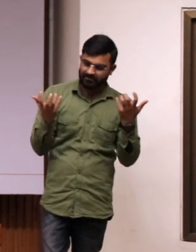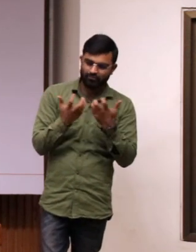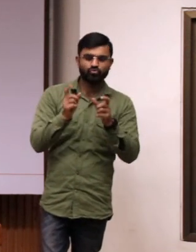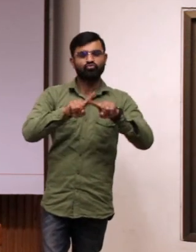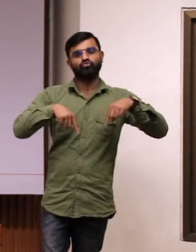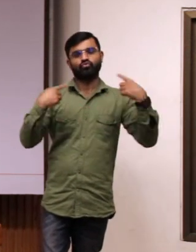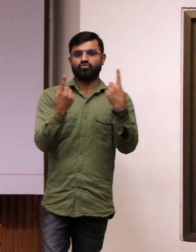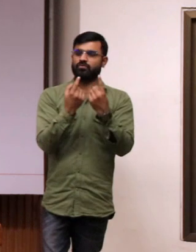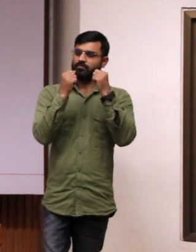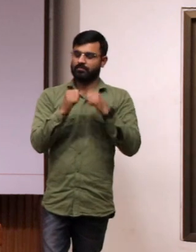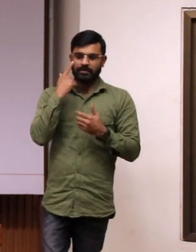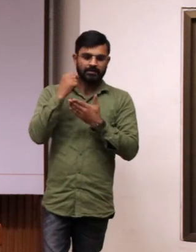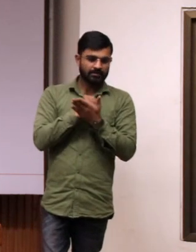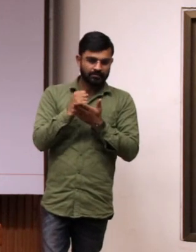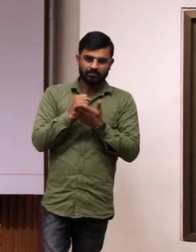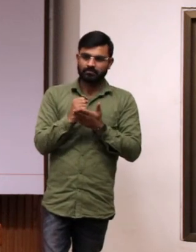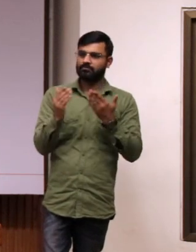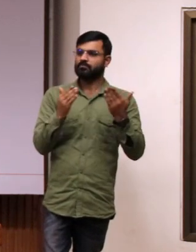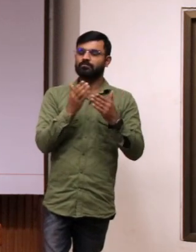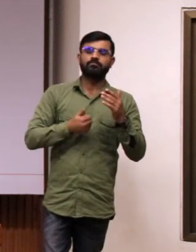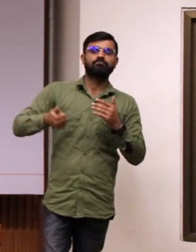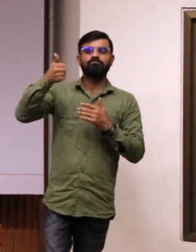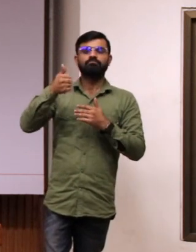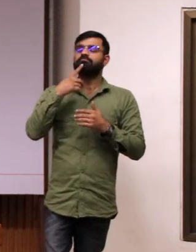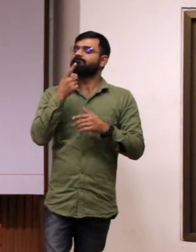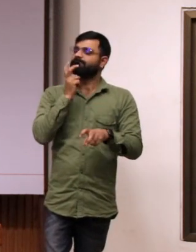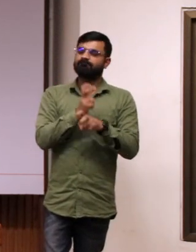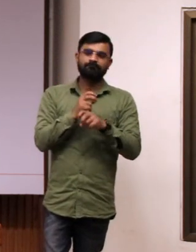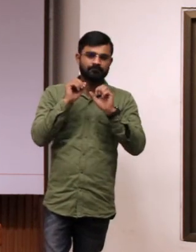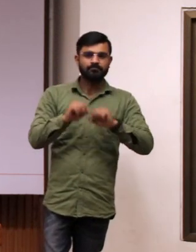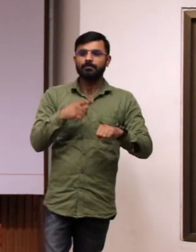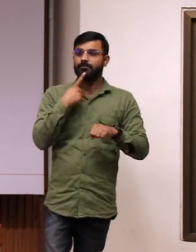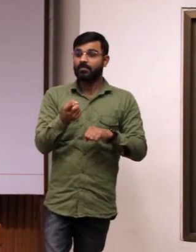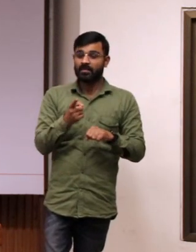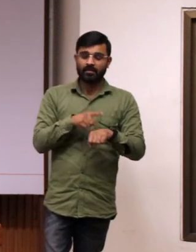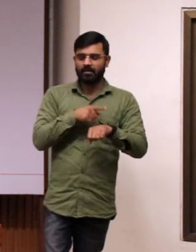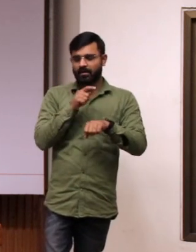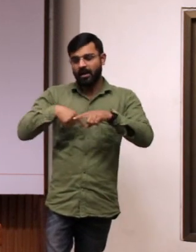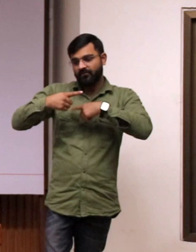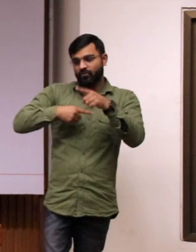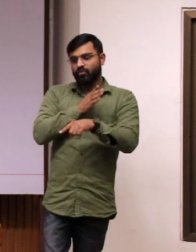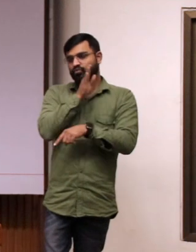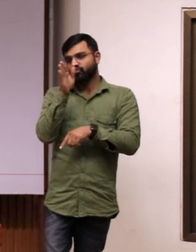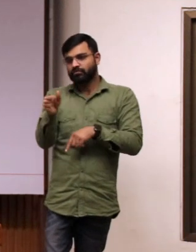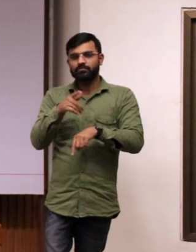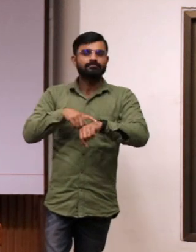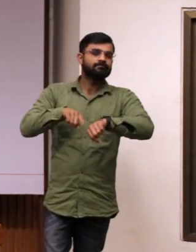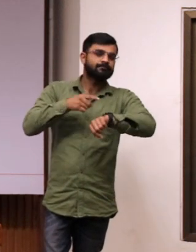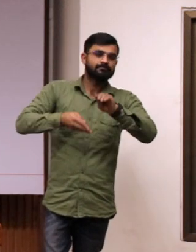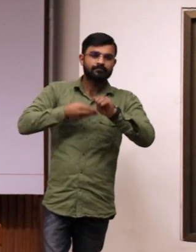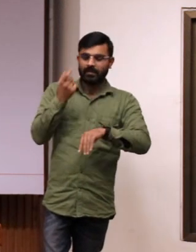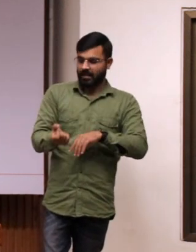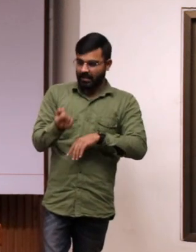room, if you'll try to become Professor Babu, then it will be very difficult. You have to spend every day longer period of time